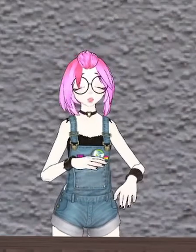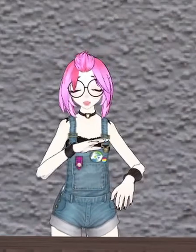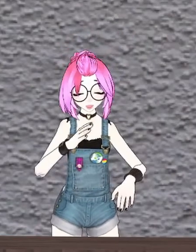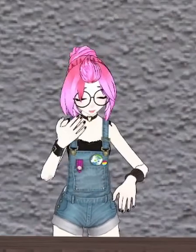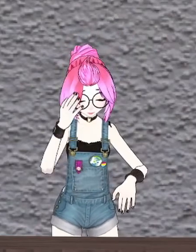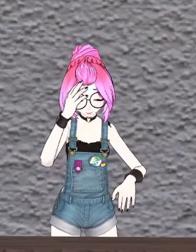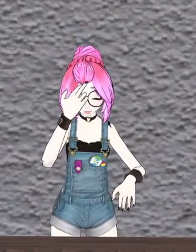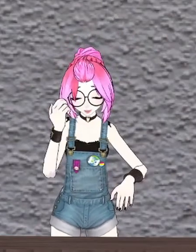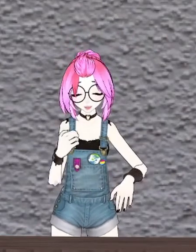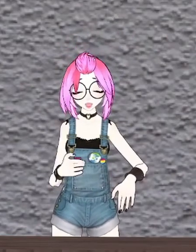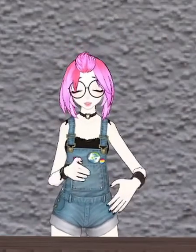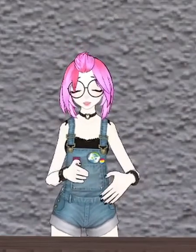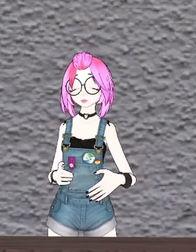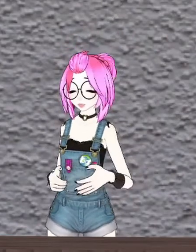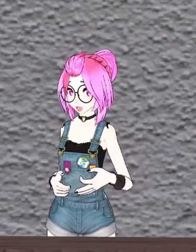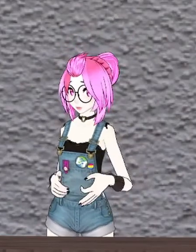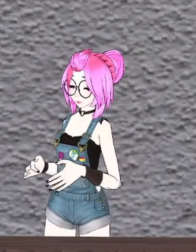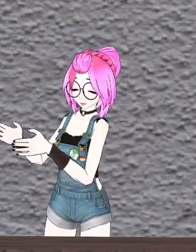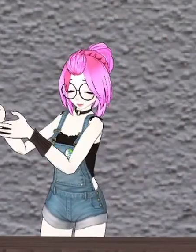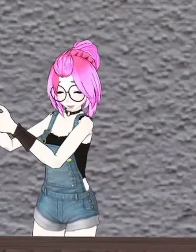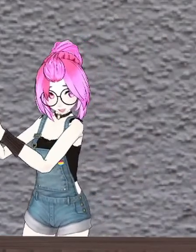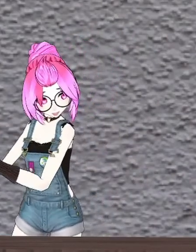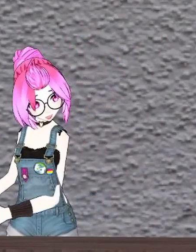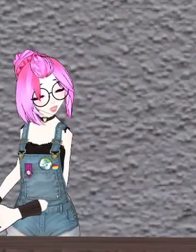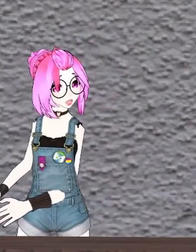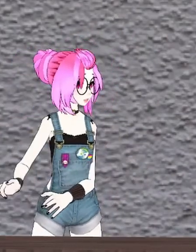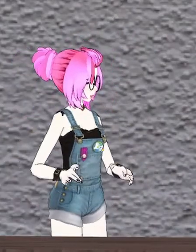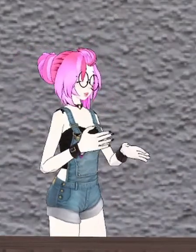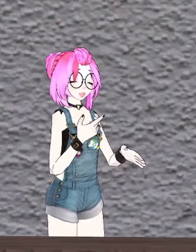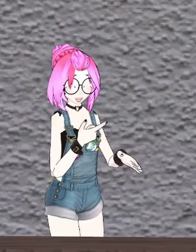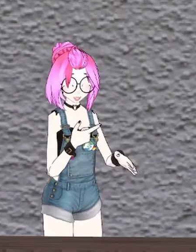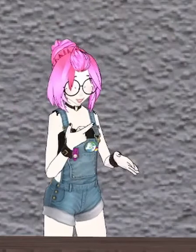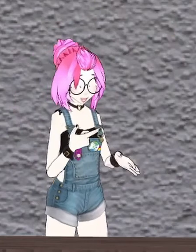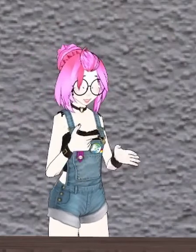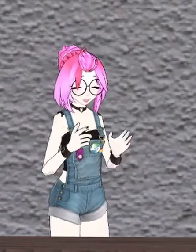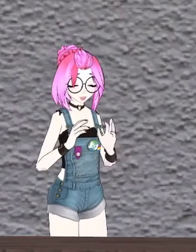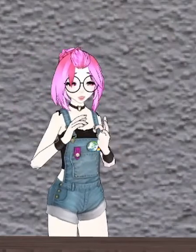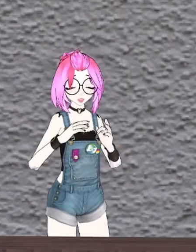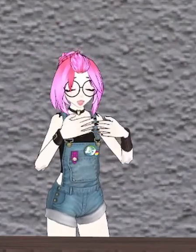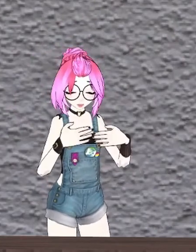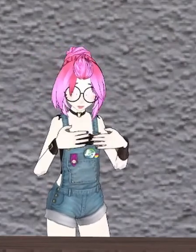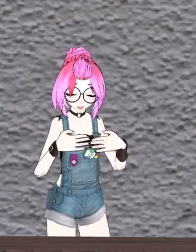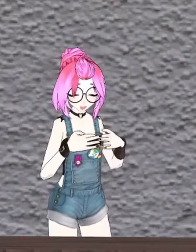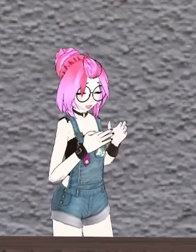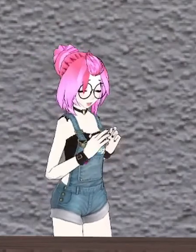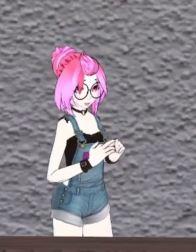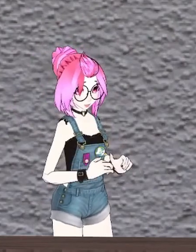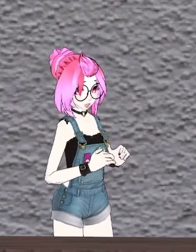I'm never gonna forget that. I just imagine saying hello. Yeah, on your own chest. Keep it to yourself, ladies